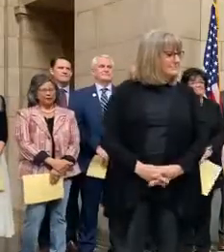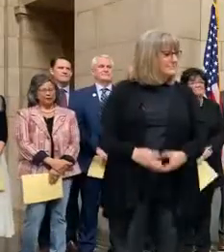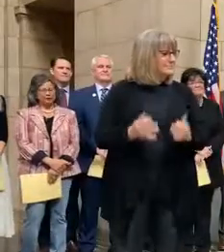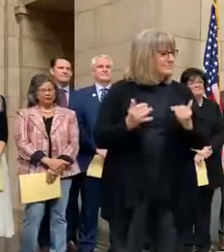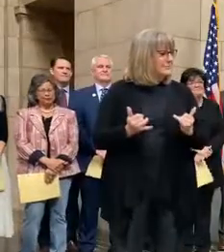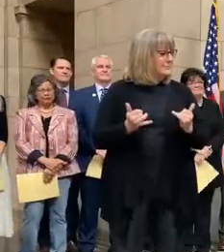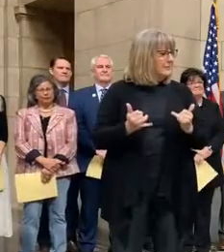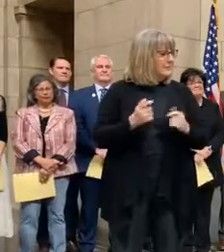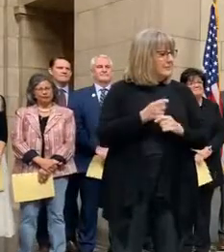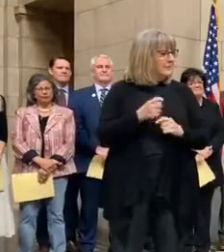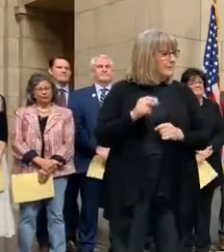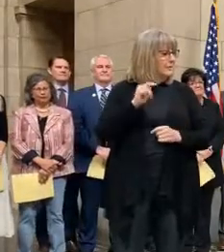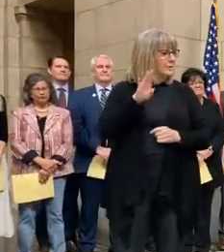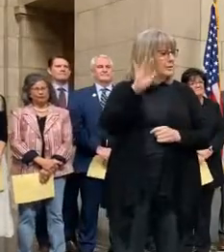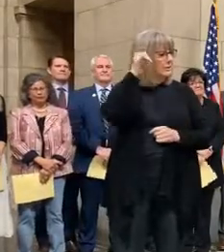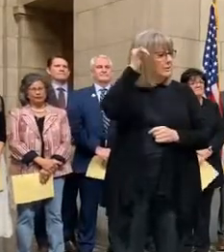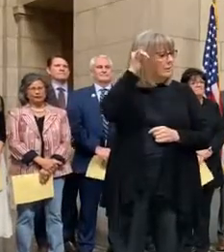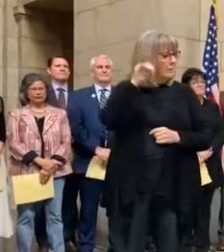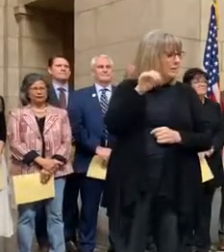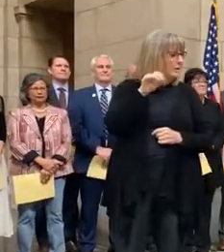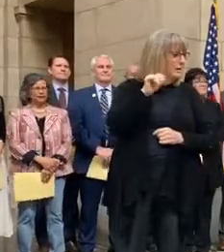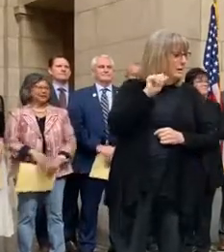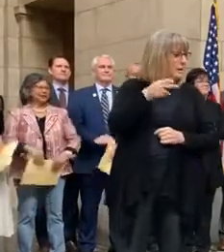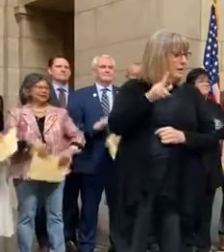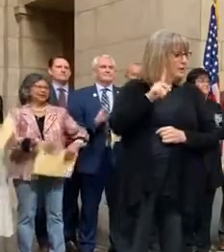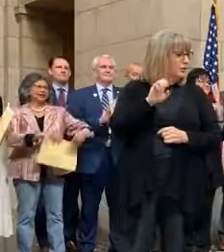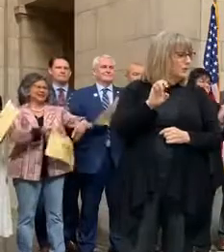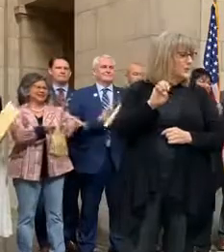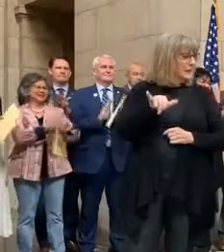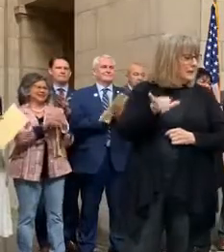Now I'd like to recognize from the Nebraska Cattlemen, Ashley Coles.